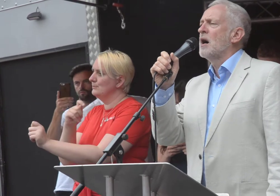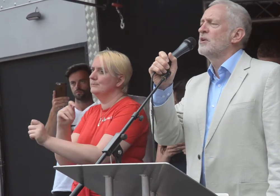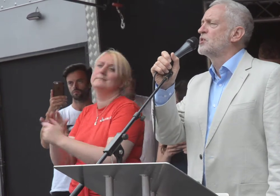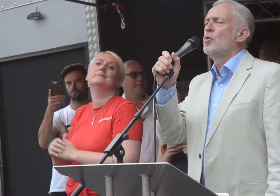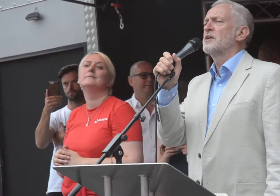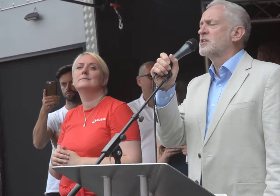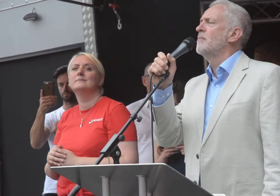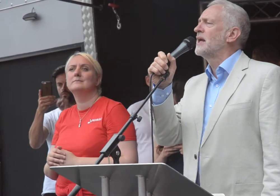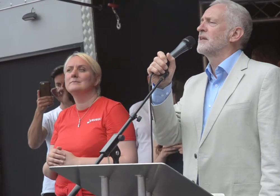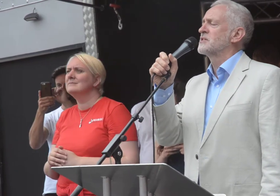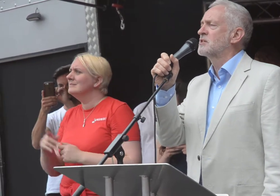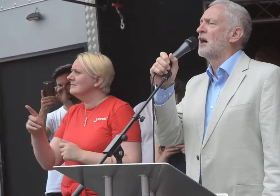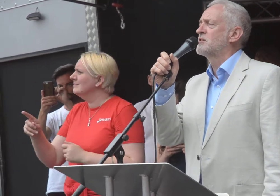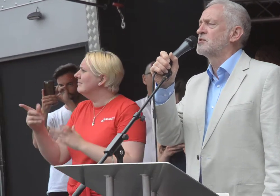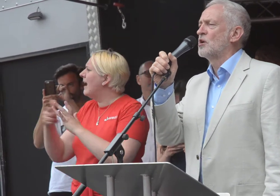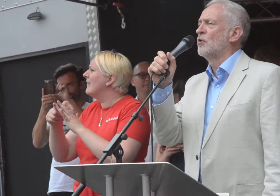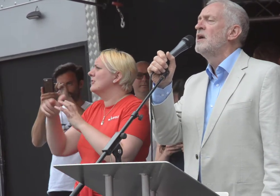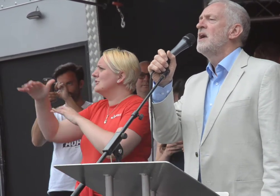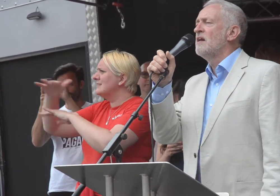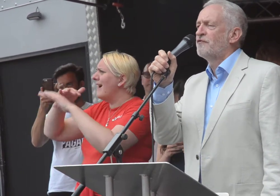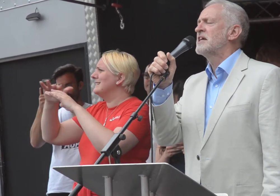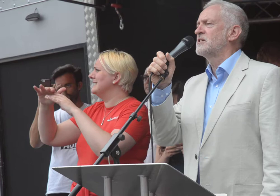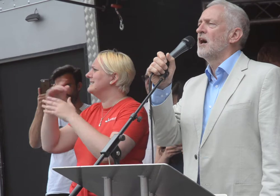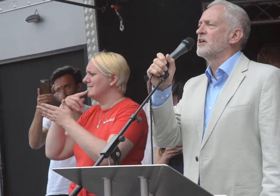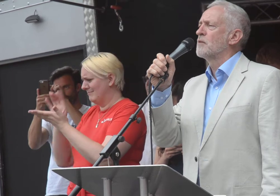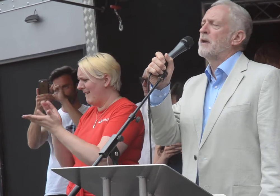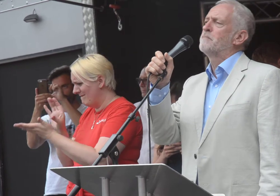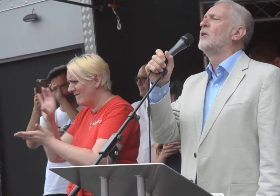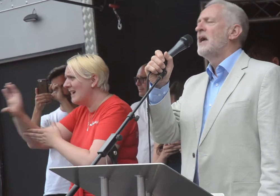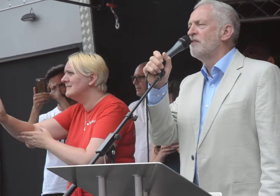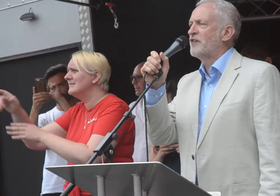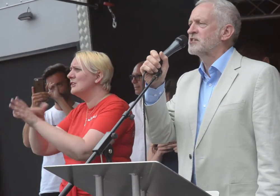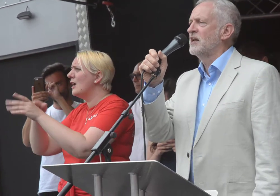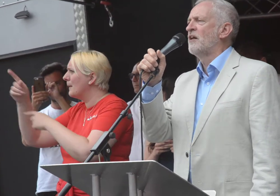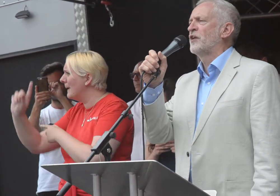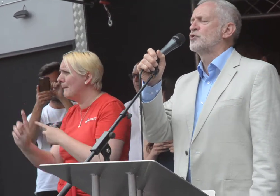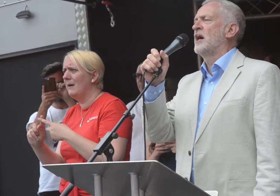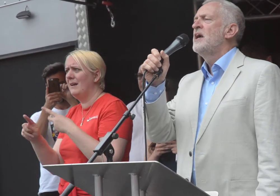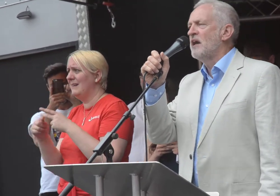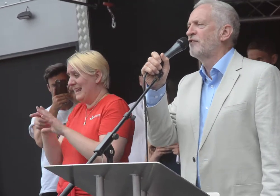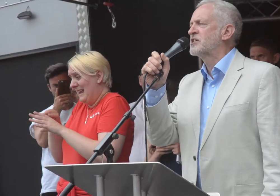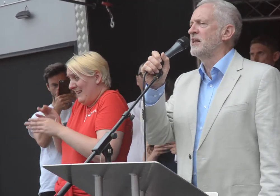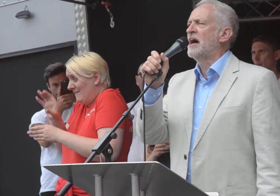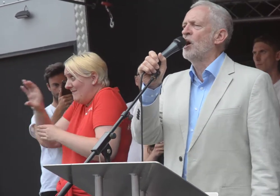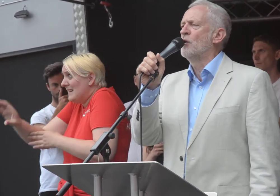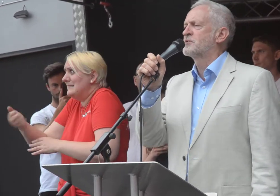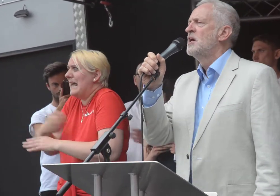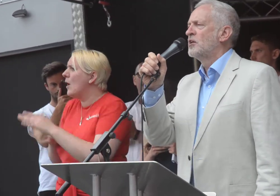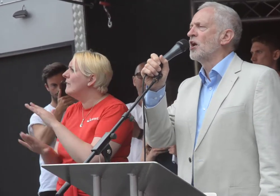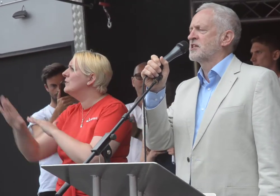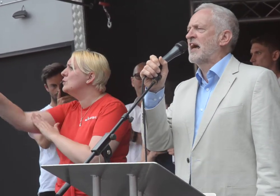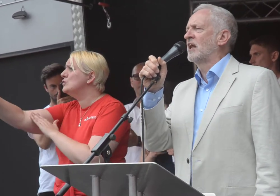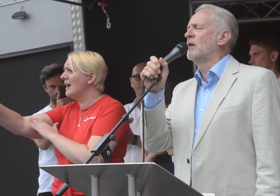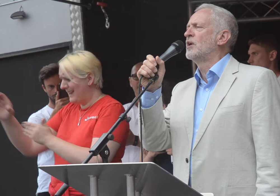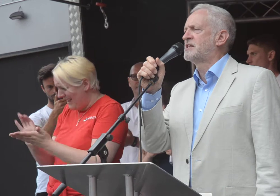why can't we do what so many other societies do? Invest in our young people, invest in our future, invest in their hopes,